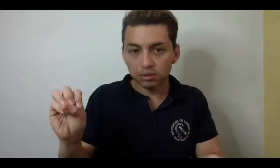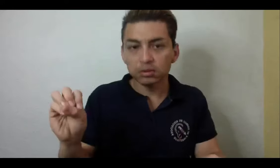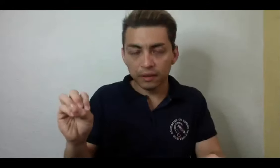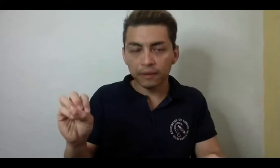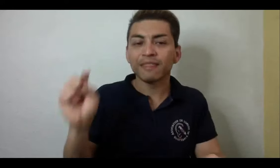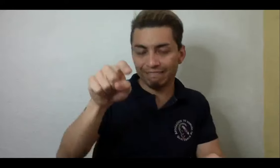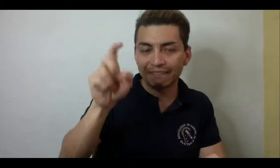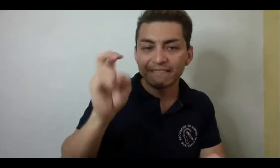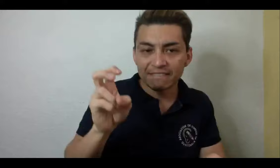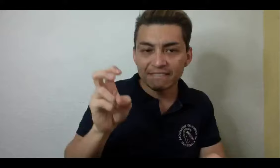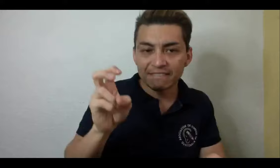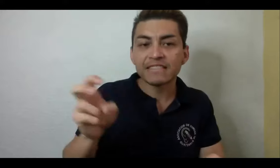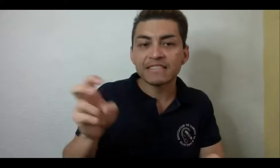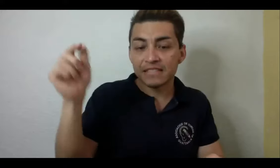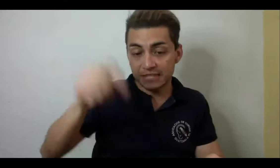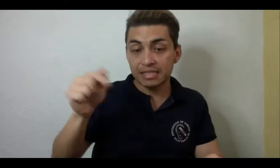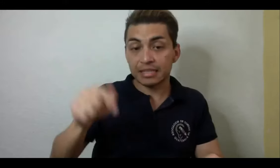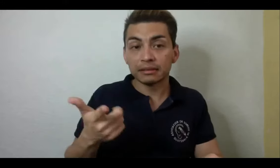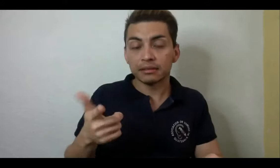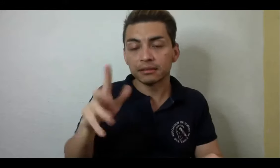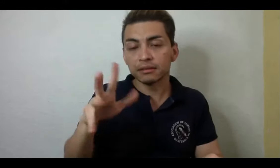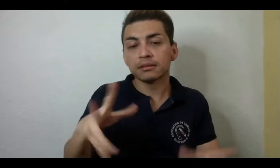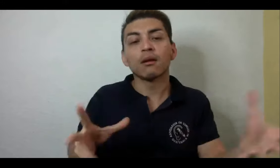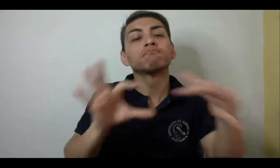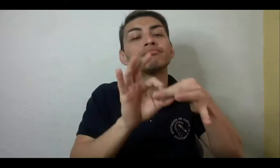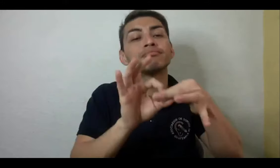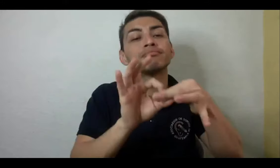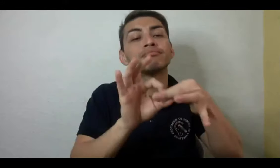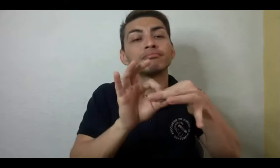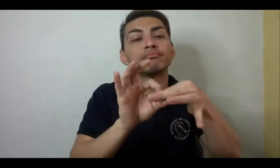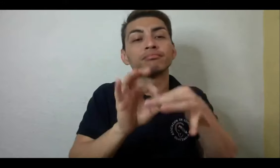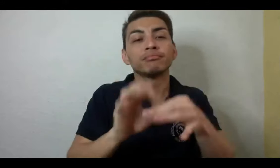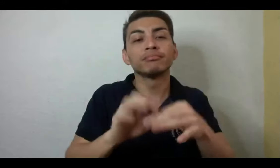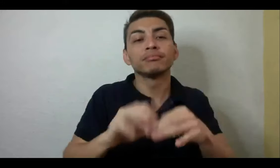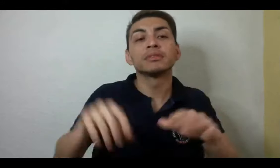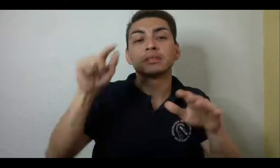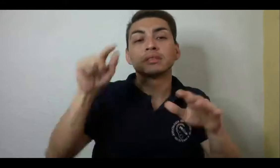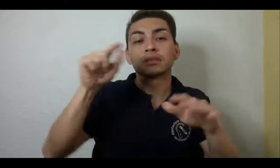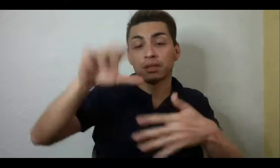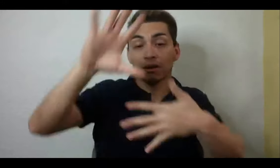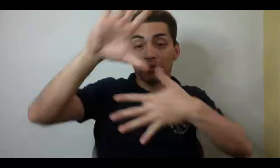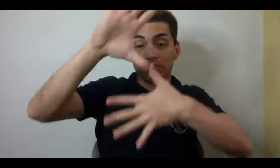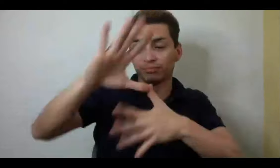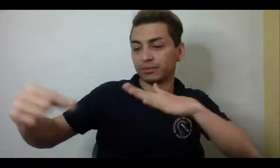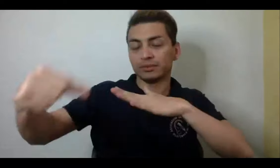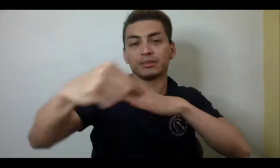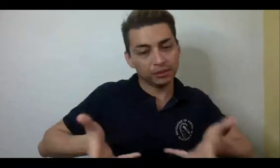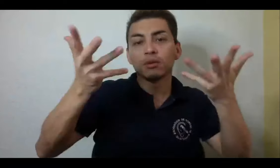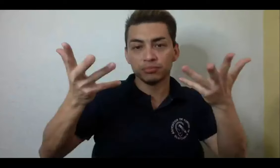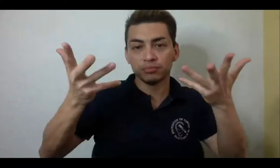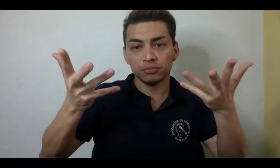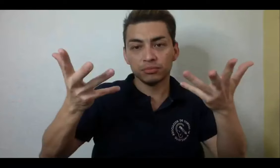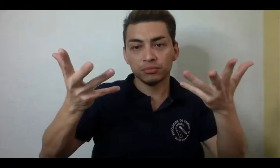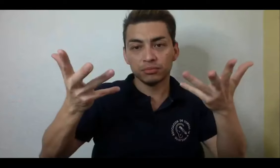this event, we would like to engage the Caribbean small island developing states in informed